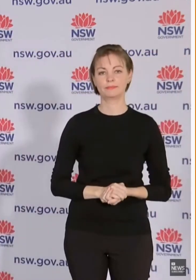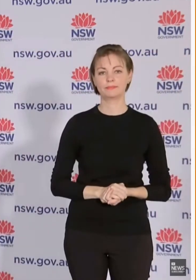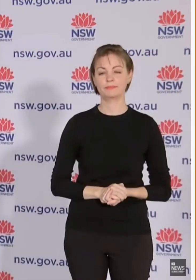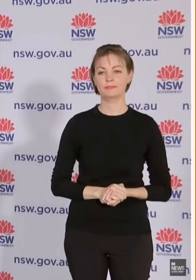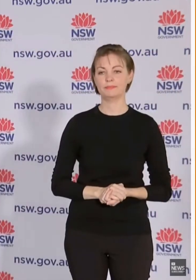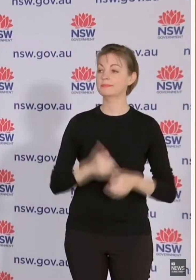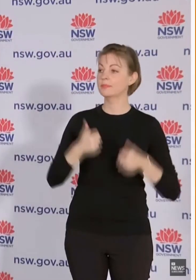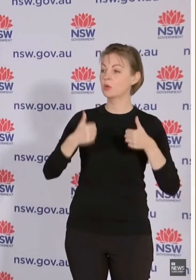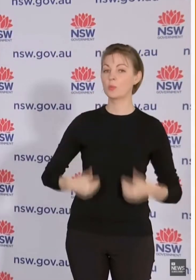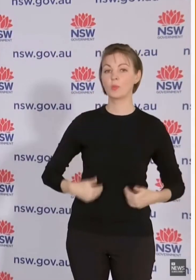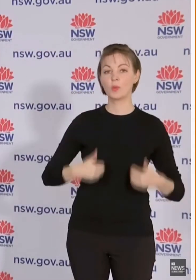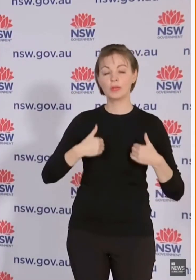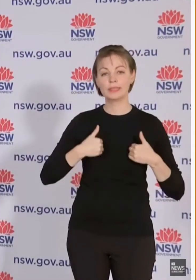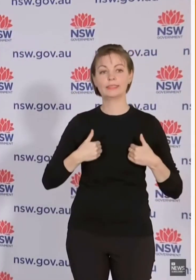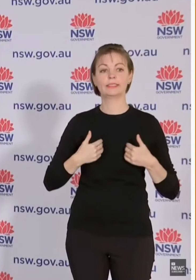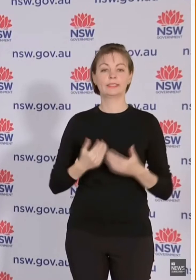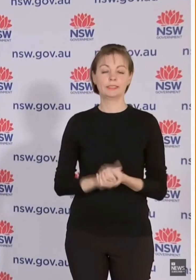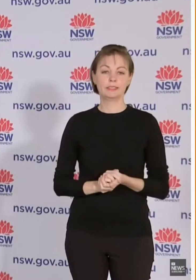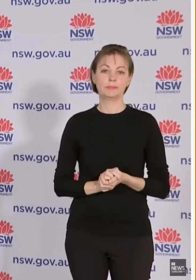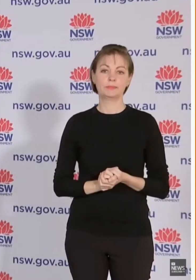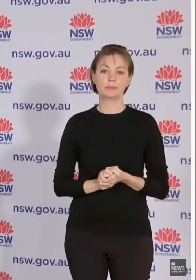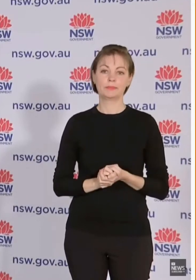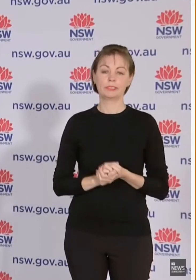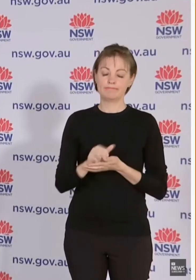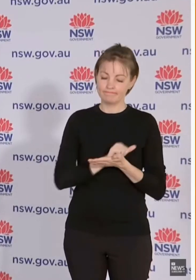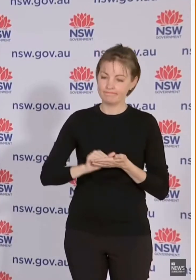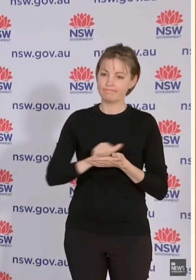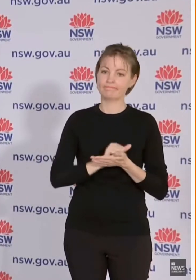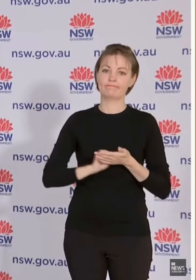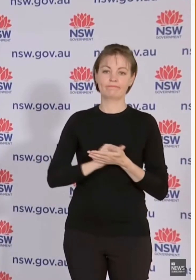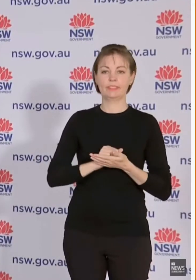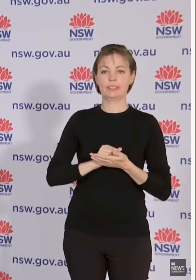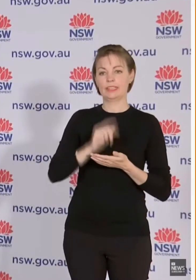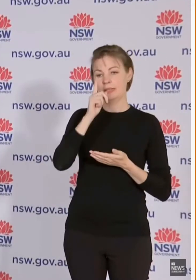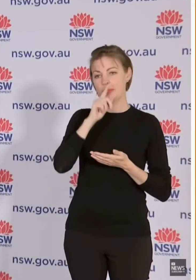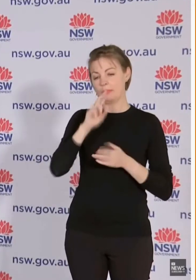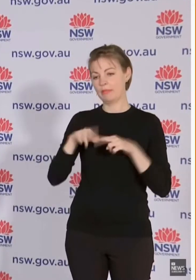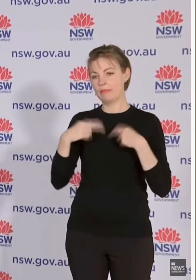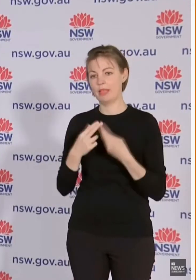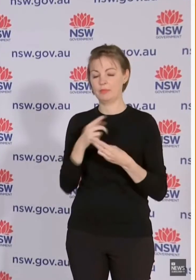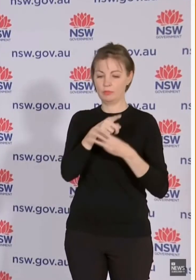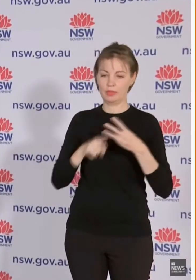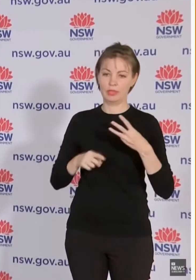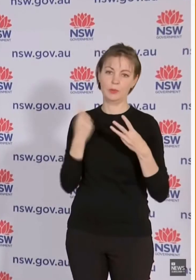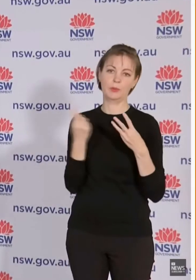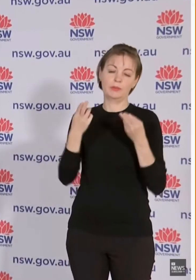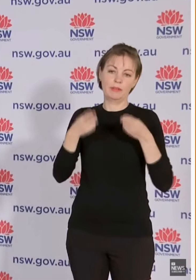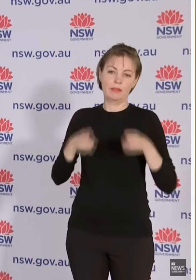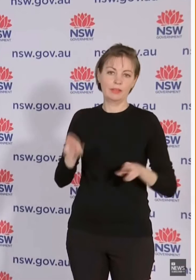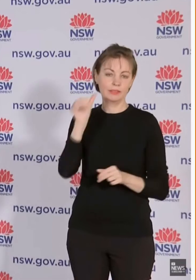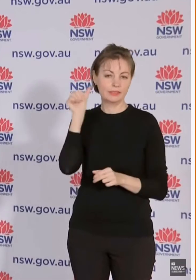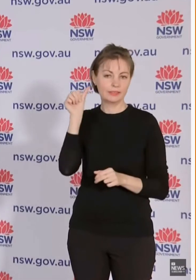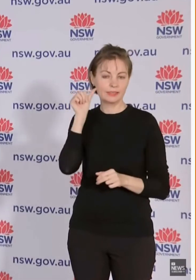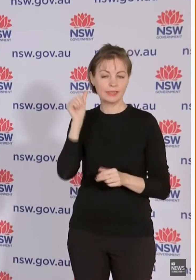Good morning. I start by offering my condolences to those families that lost loved ones, and you remain in our thoughts and prayers. Again, our concern